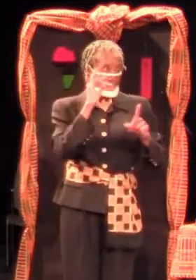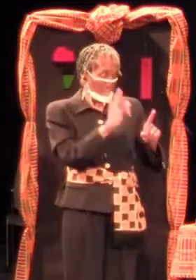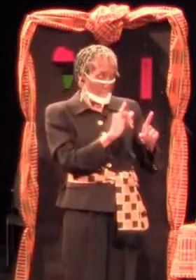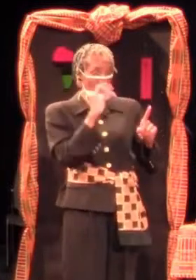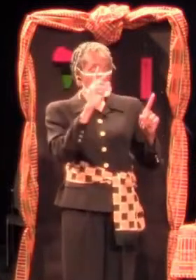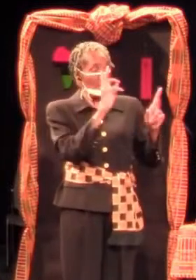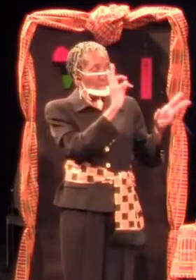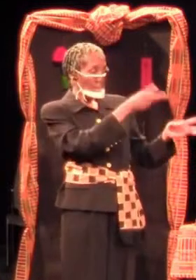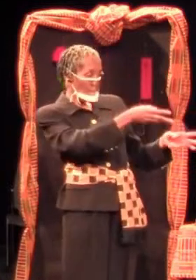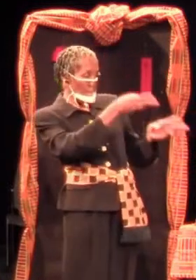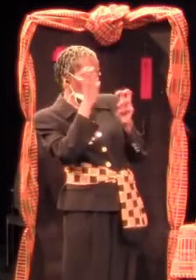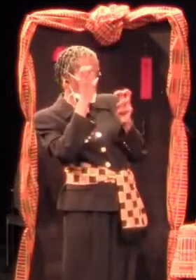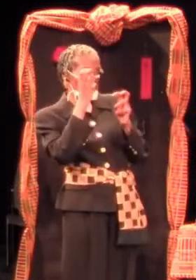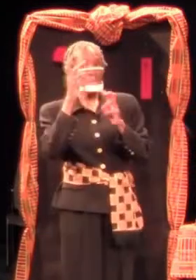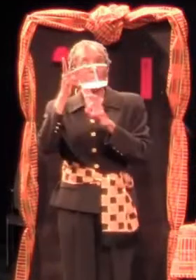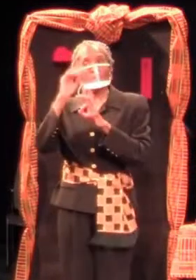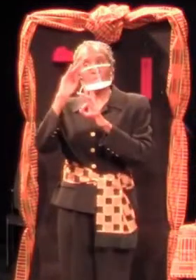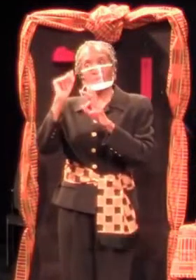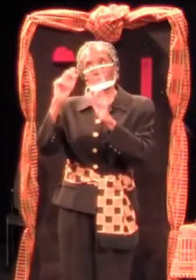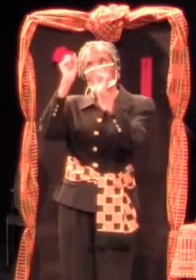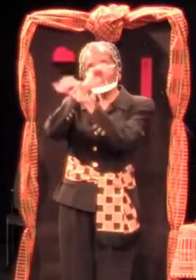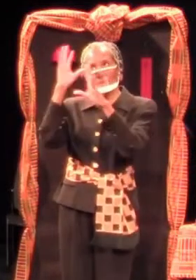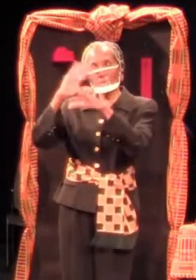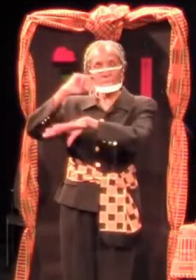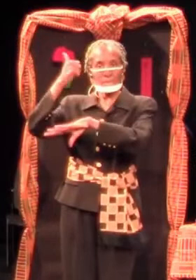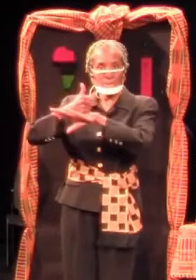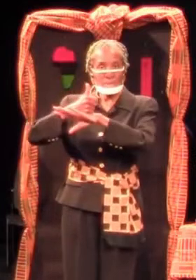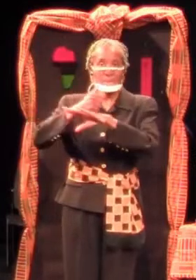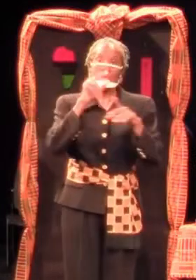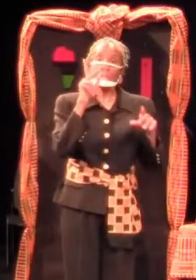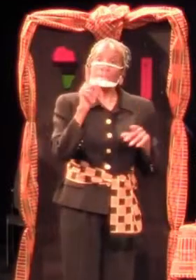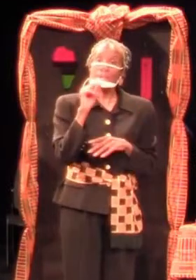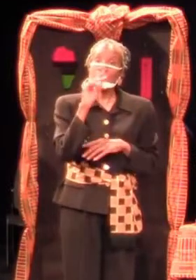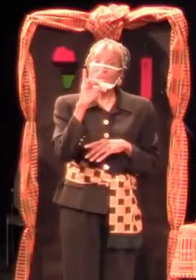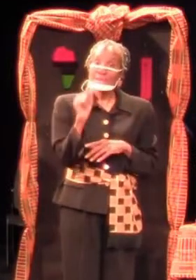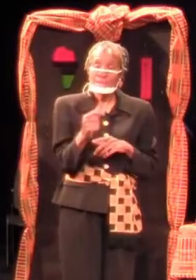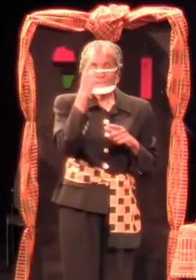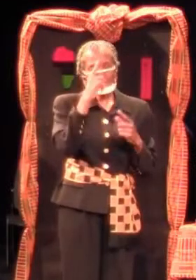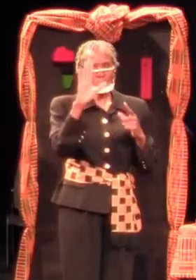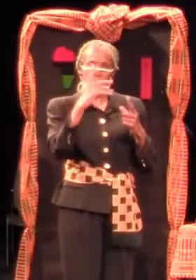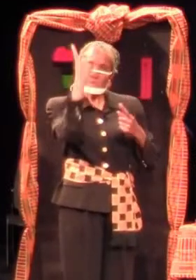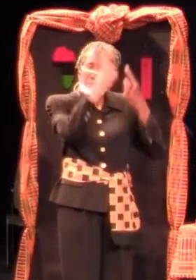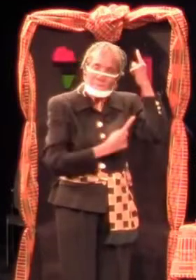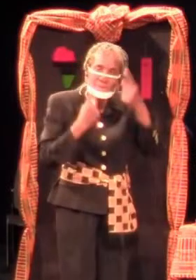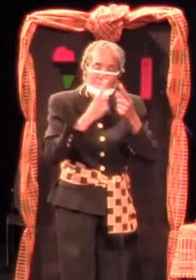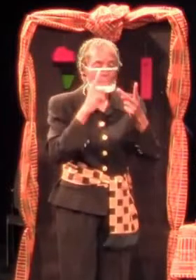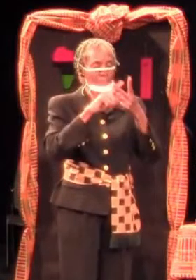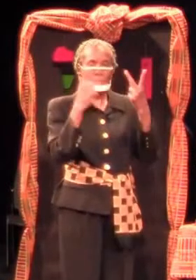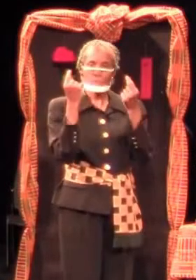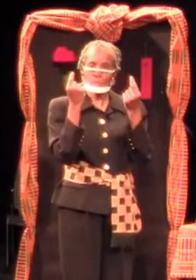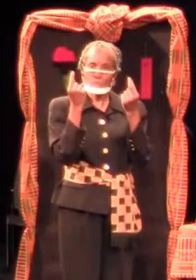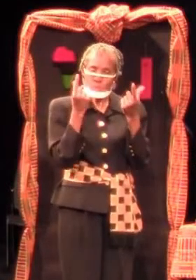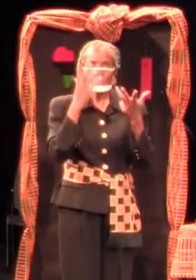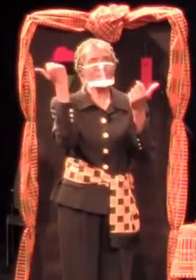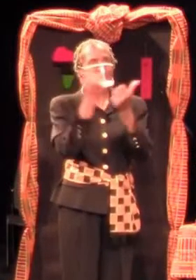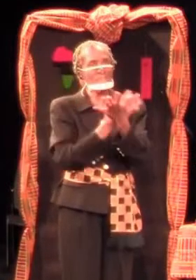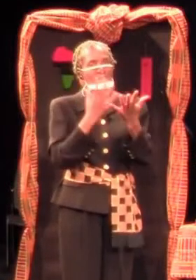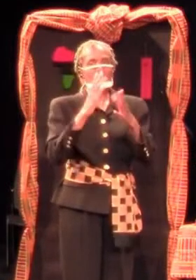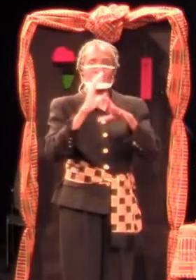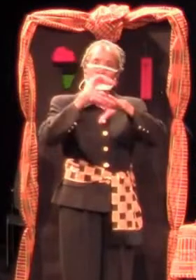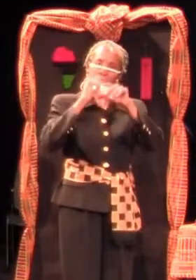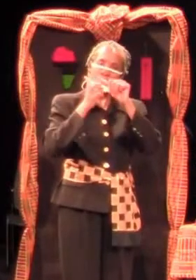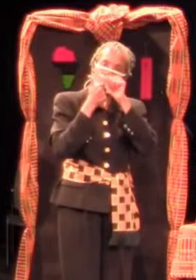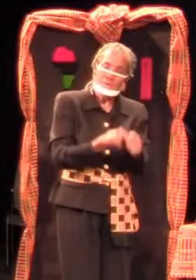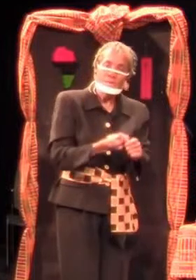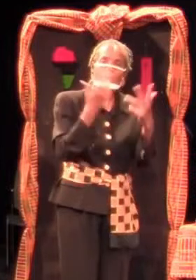which Kwanzaa was created. It teaches that all we think and do should be based on tradition and reason, which